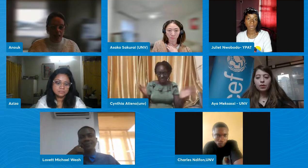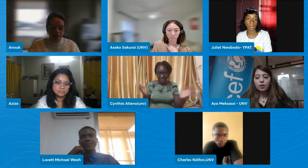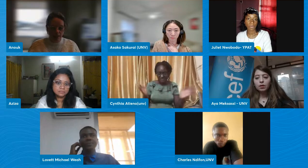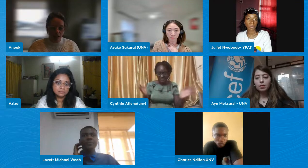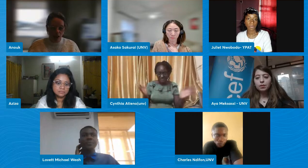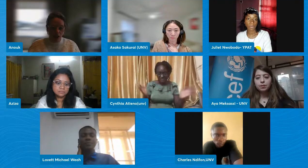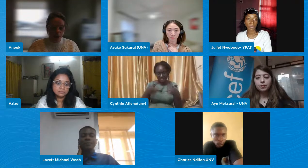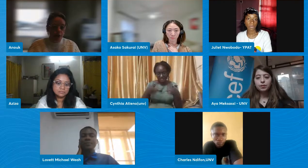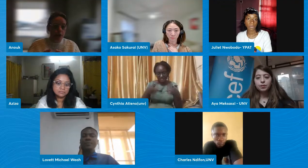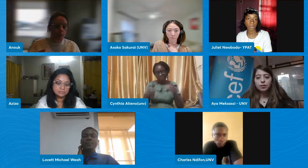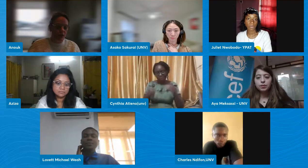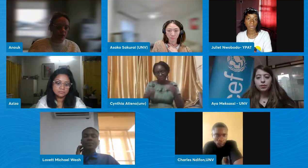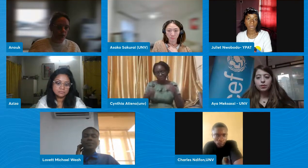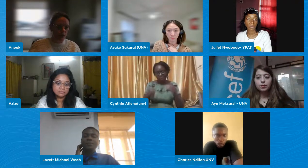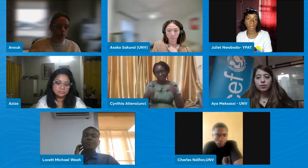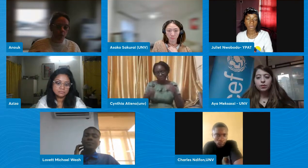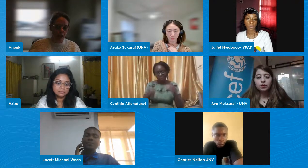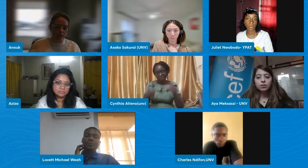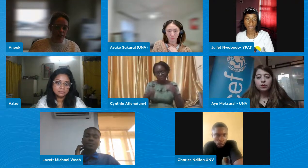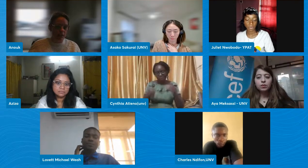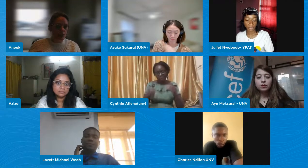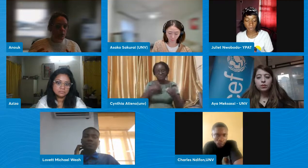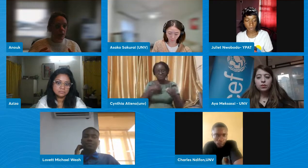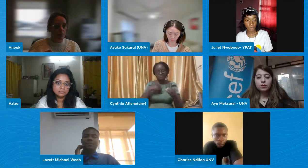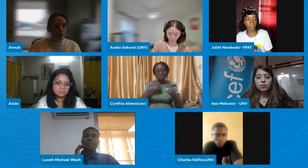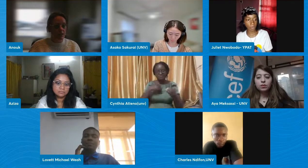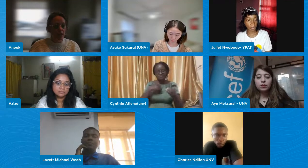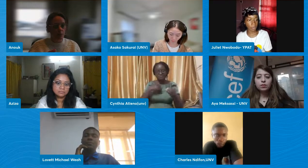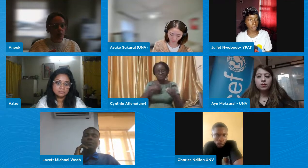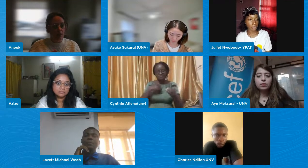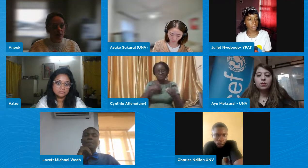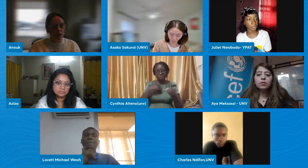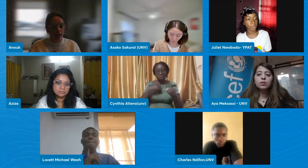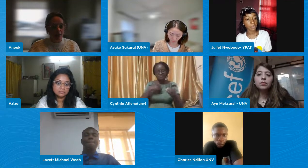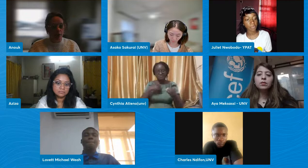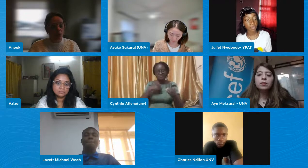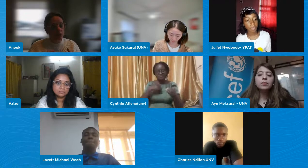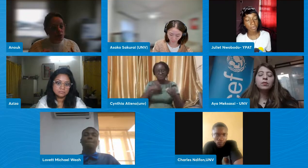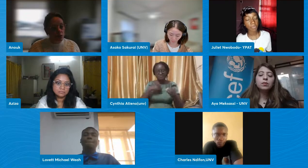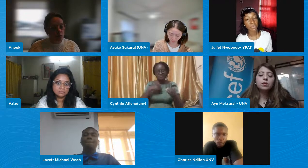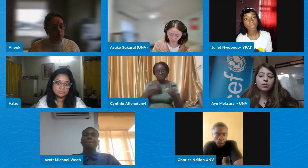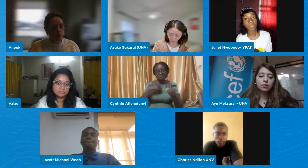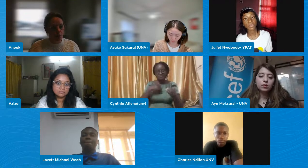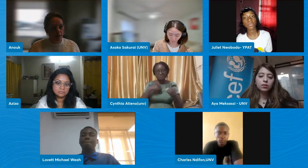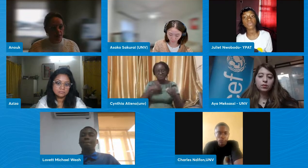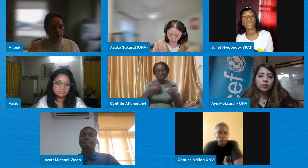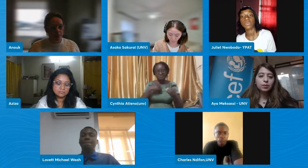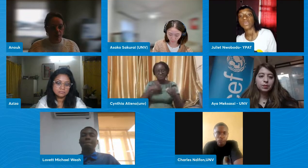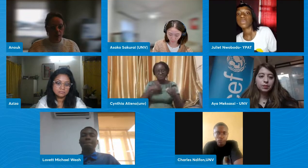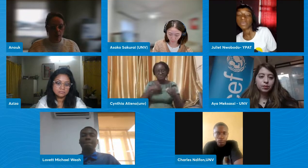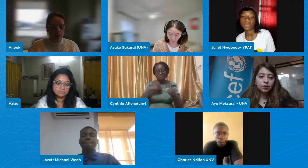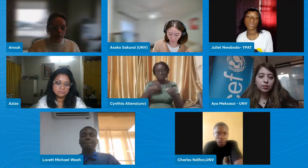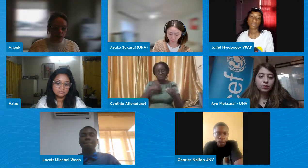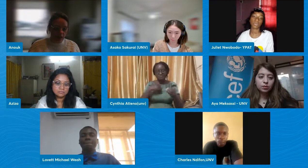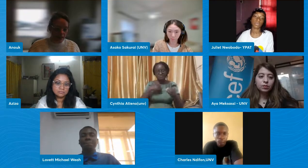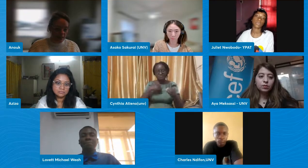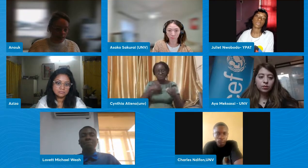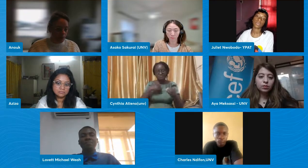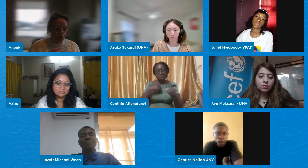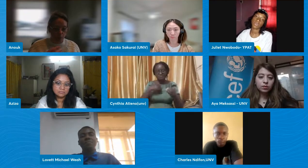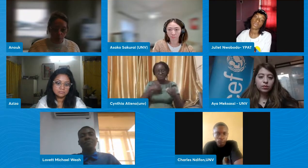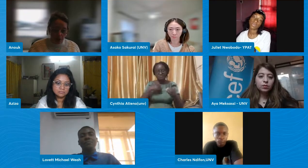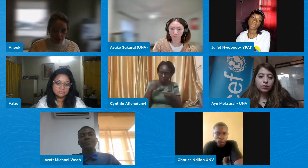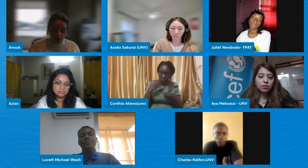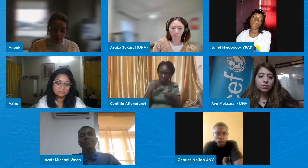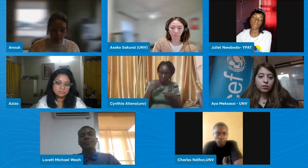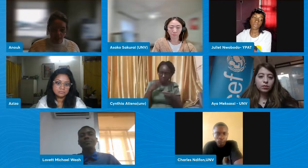look at our footprint through our brands. So that means that we look at, from a consumer perspective, we look at the